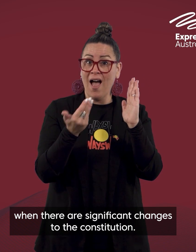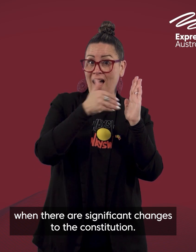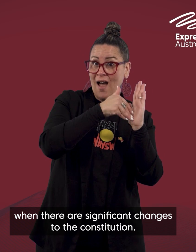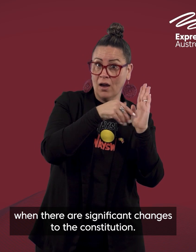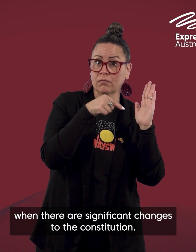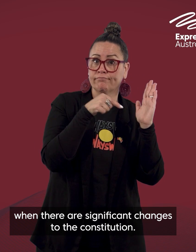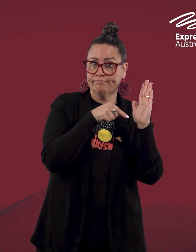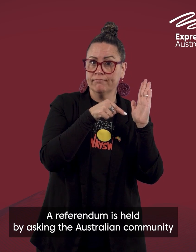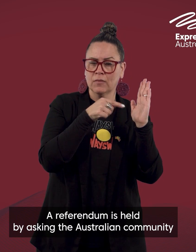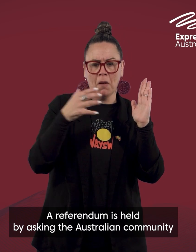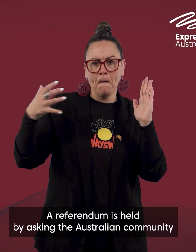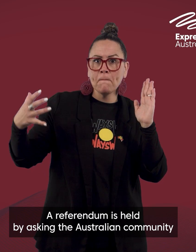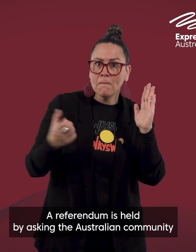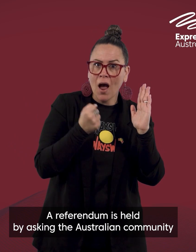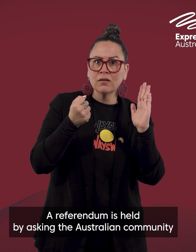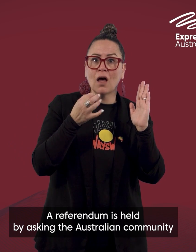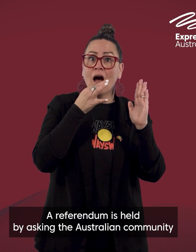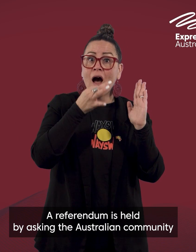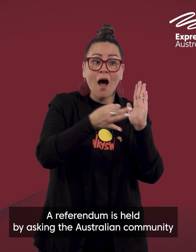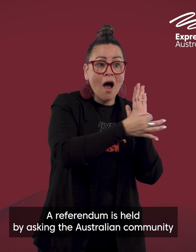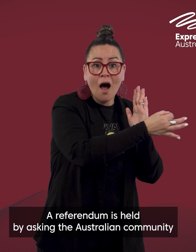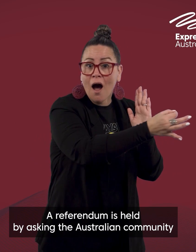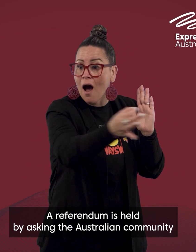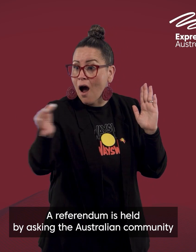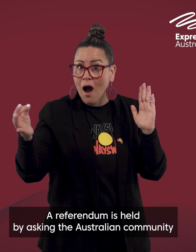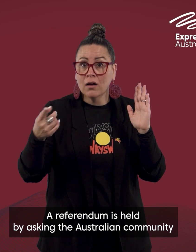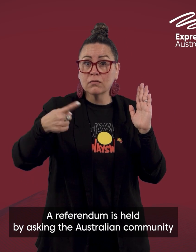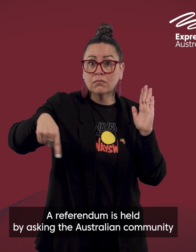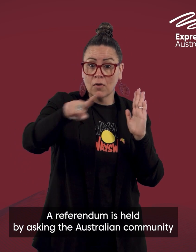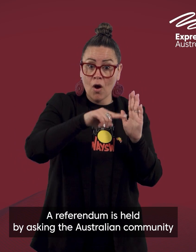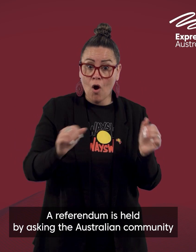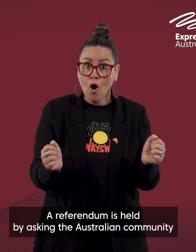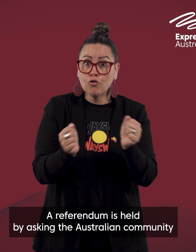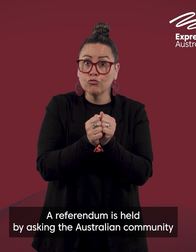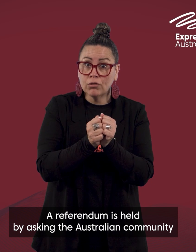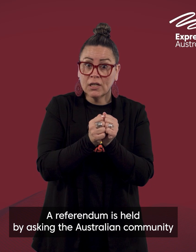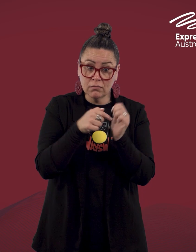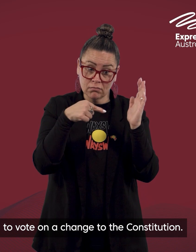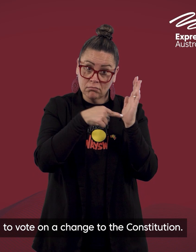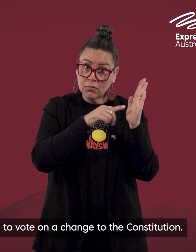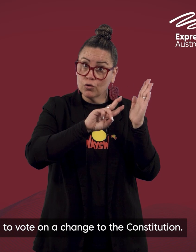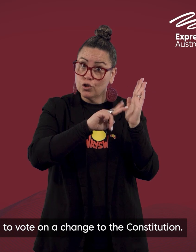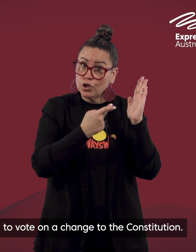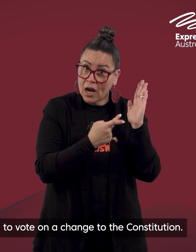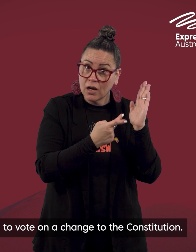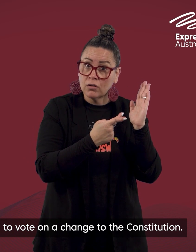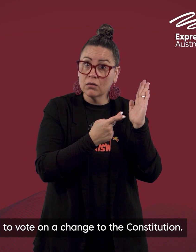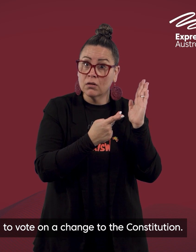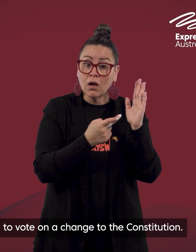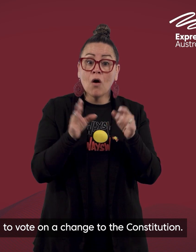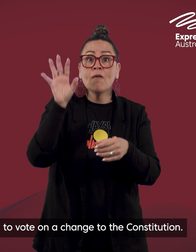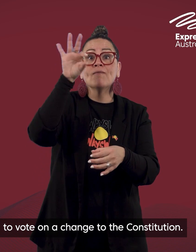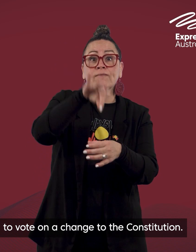Constitution. A referendum is held by asking the Australian community to vote on a change